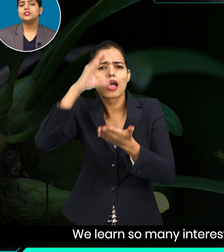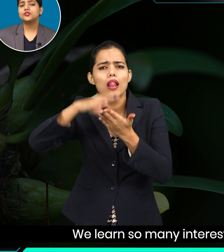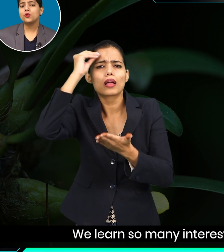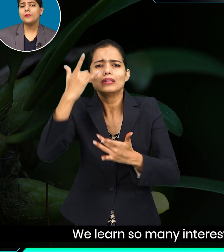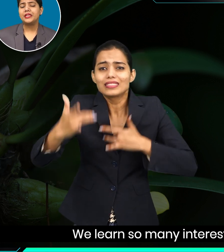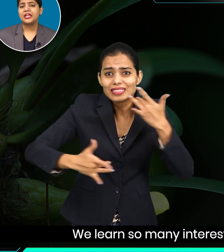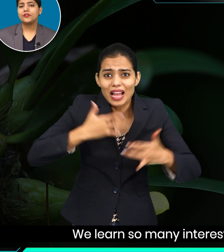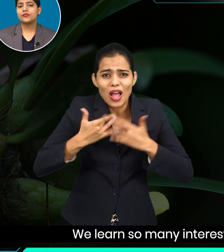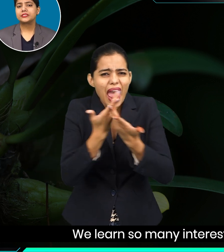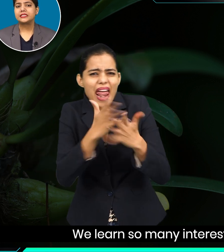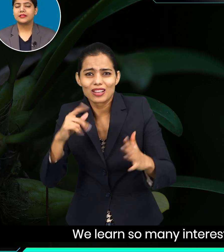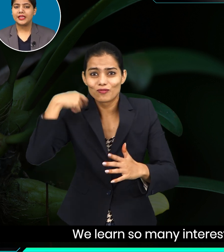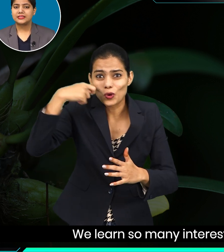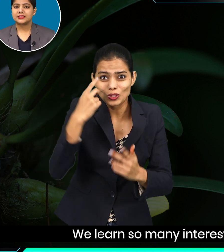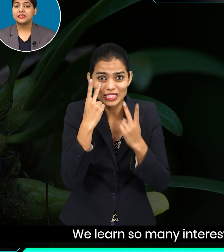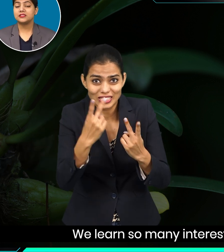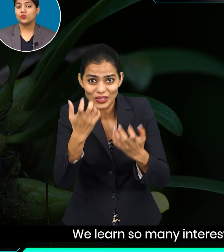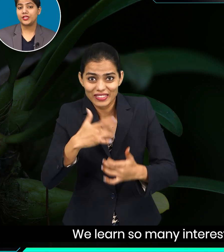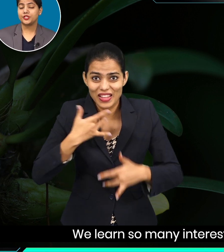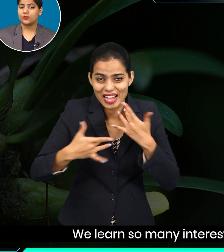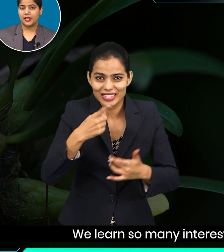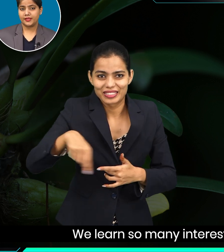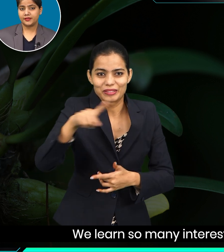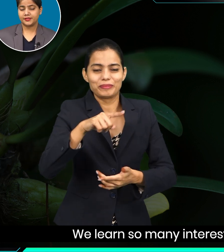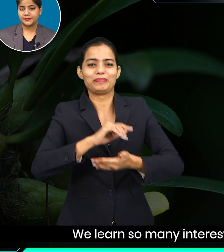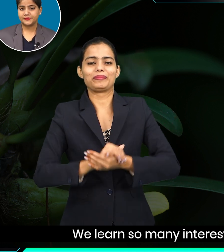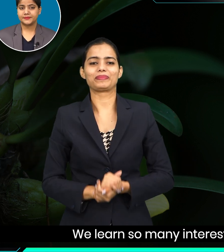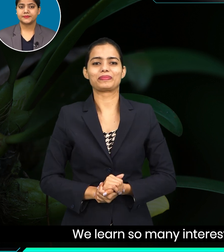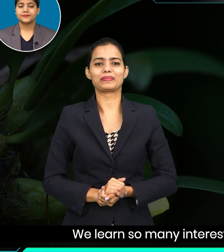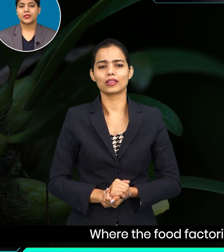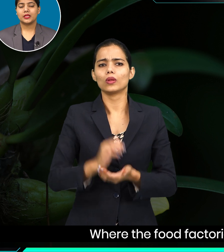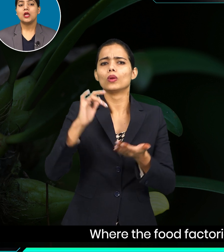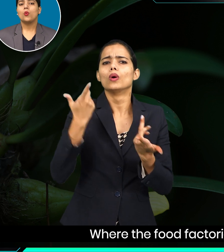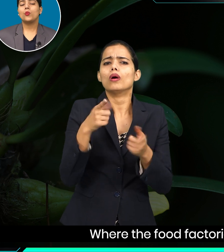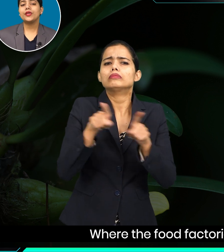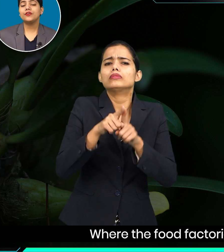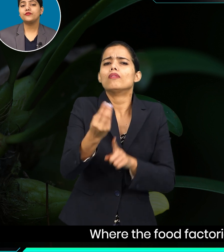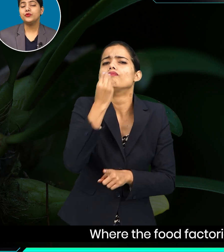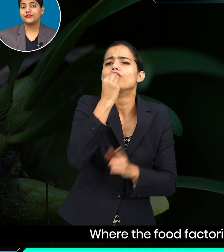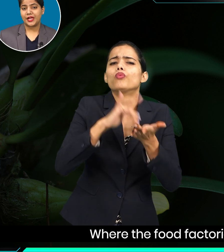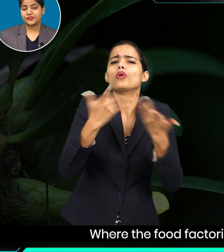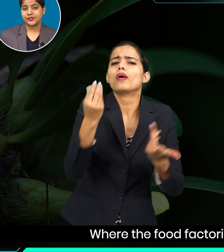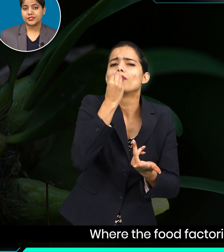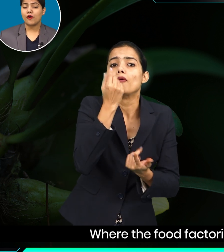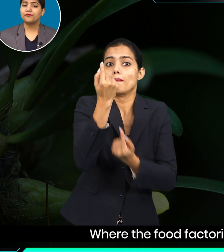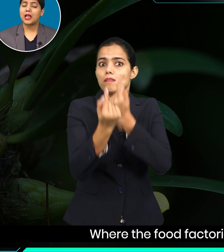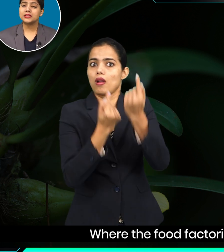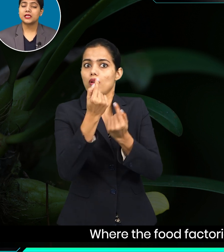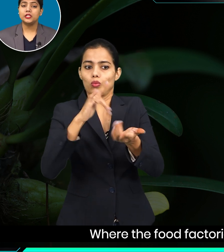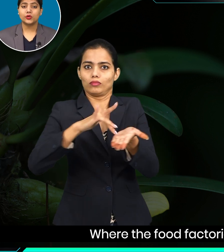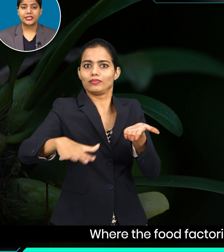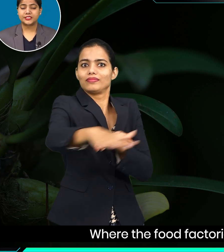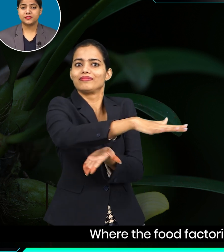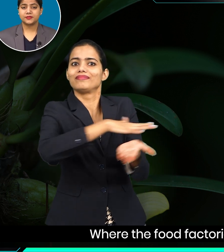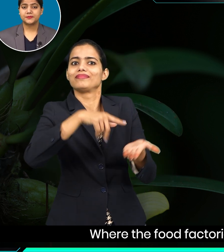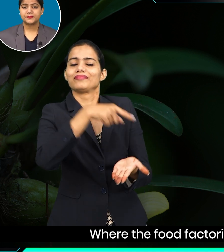We learned so many interesting things in this video, like where the food factories of plants